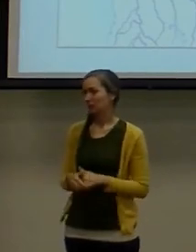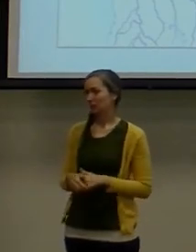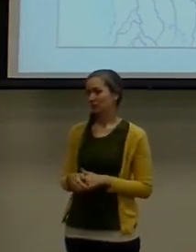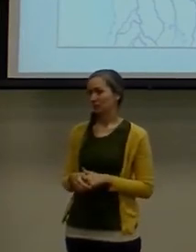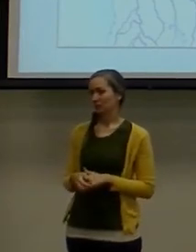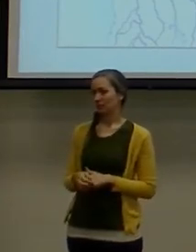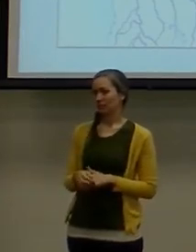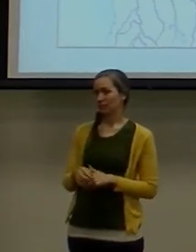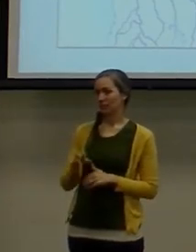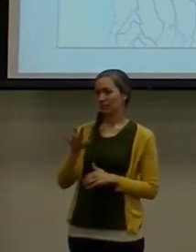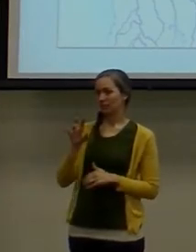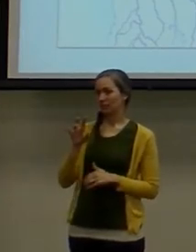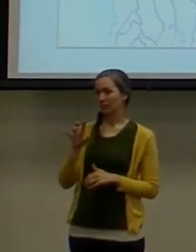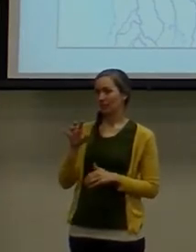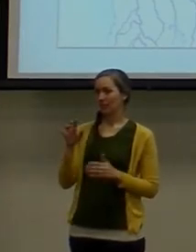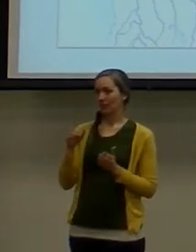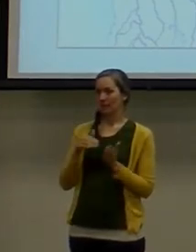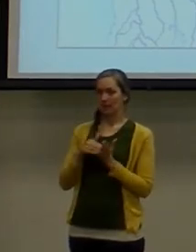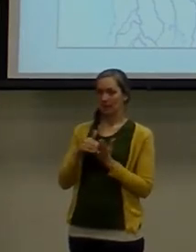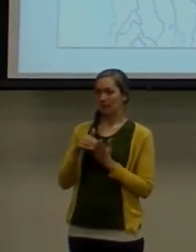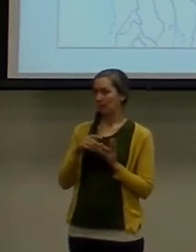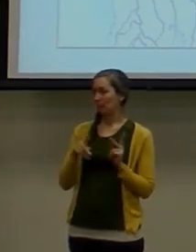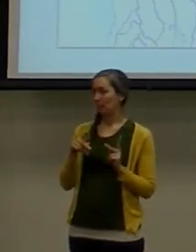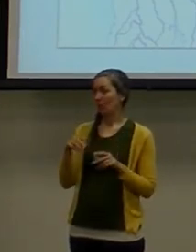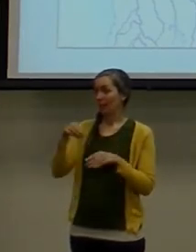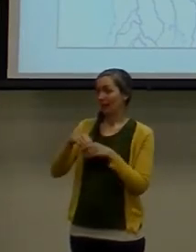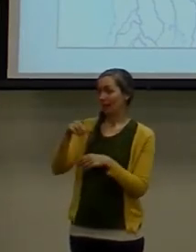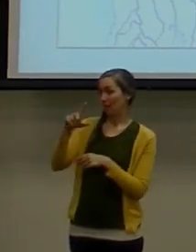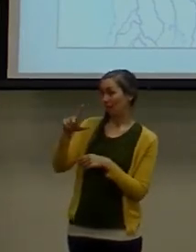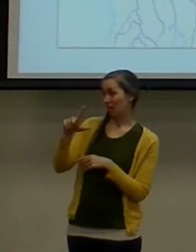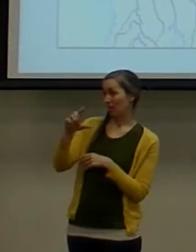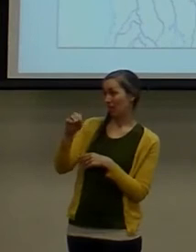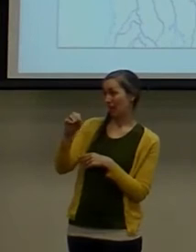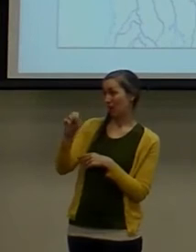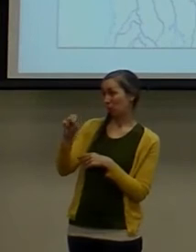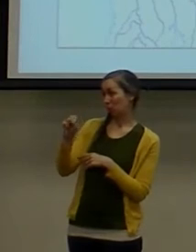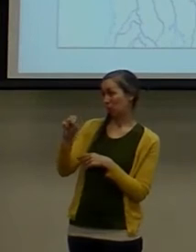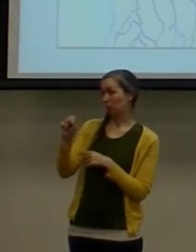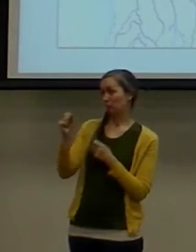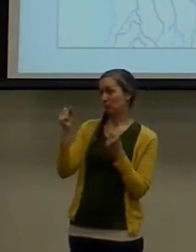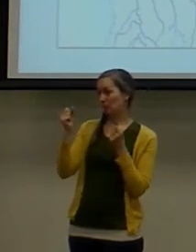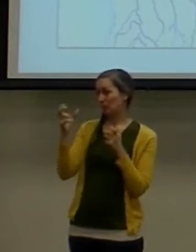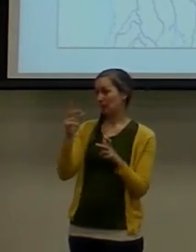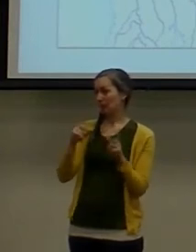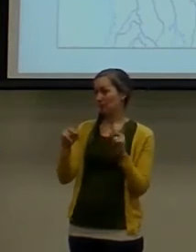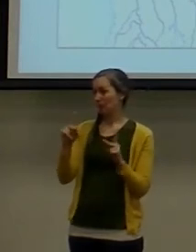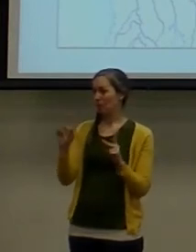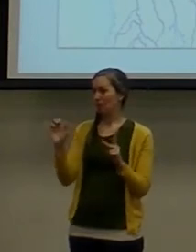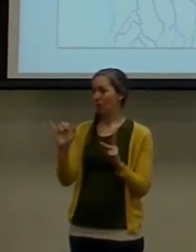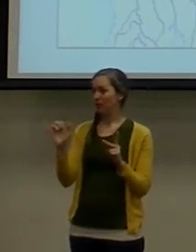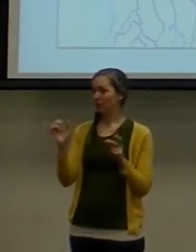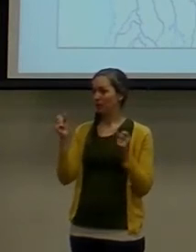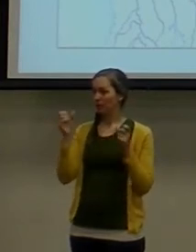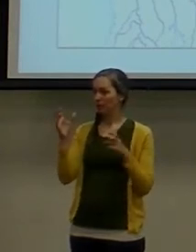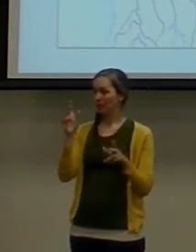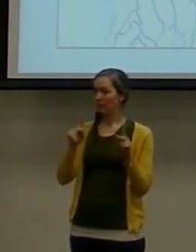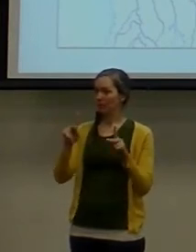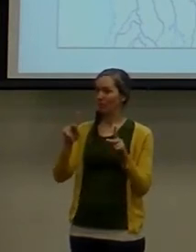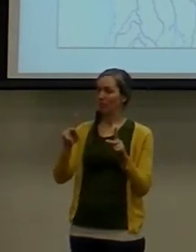7 million people in Laos. And then a whole bunch of them live in Yunnan province, southern